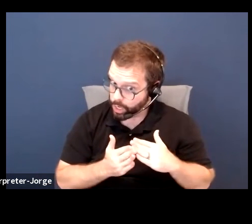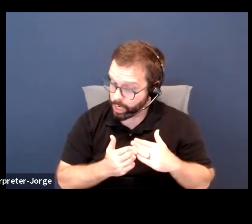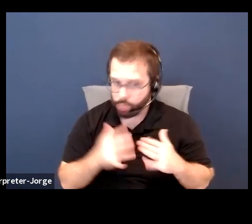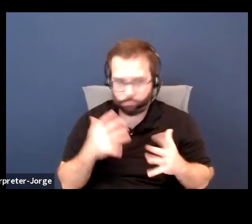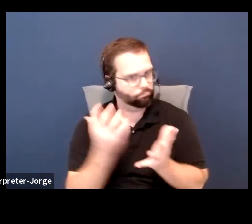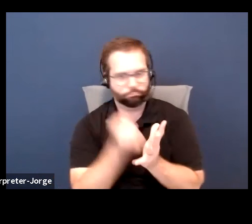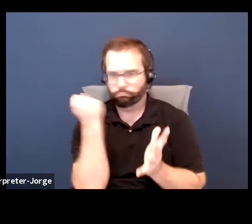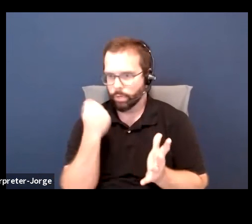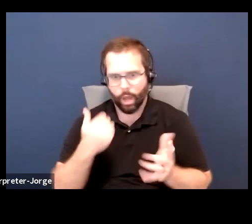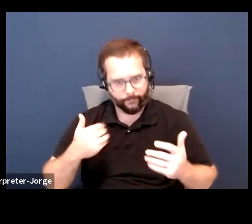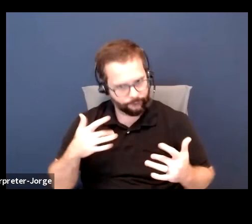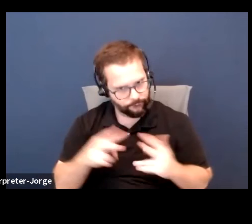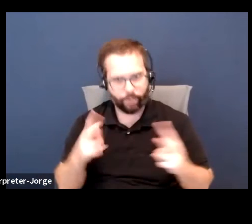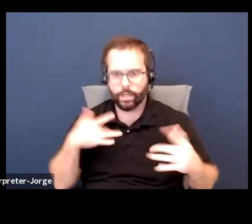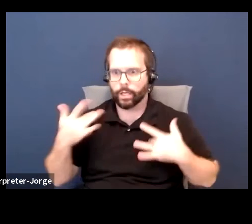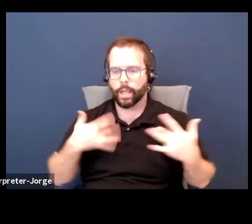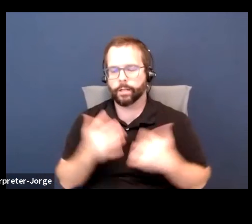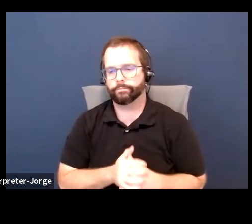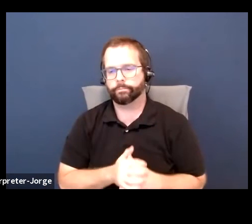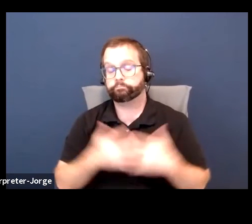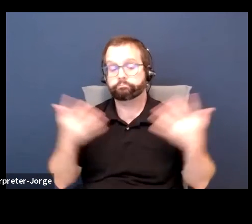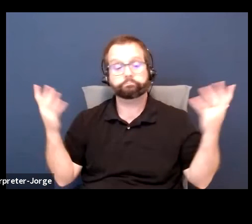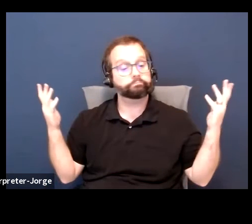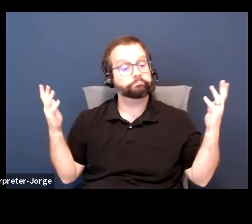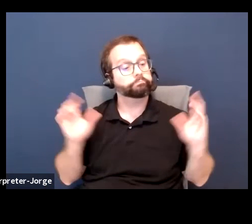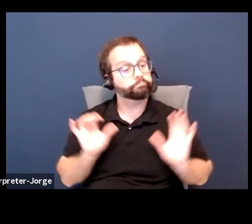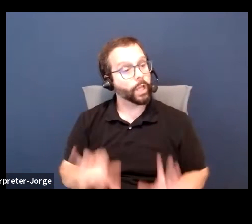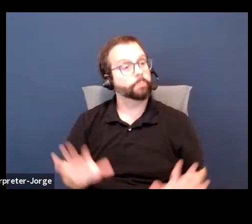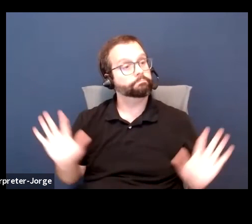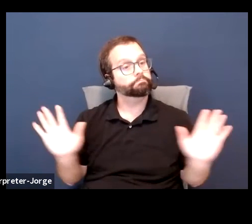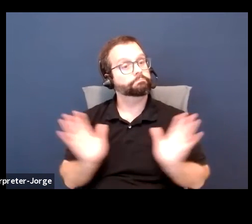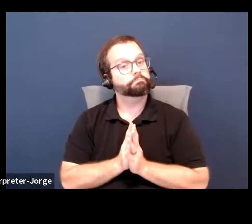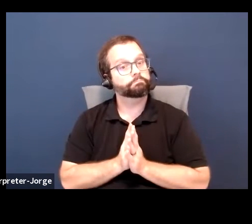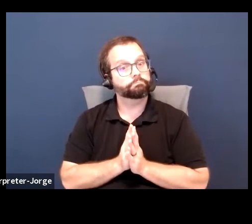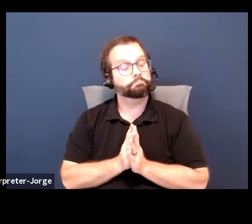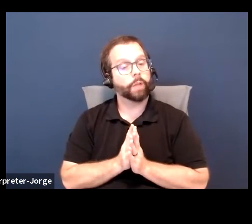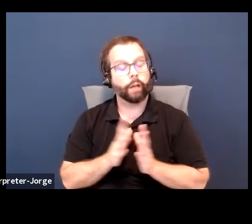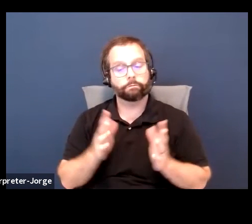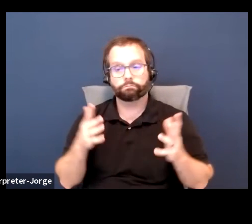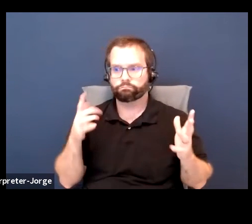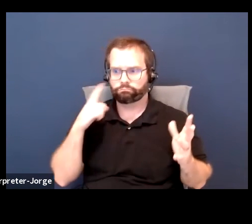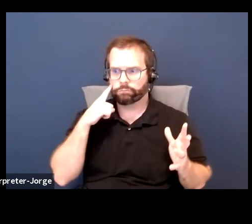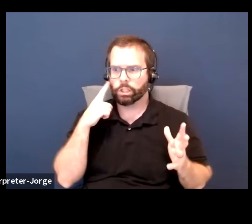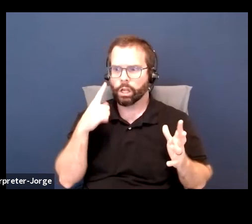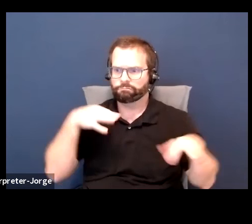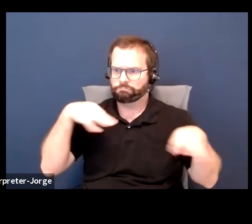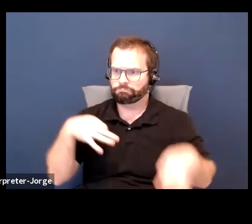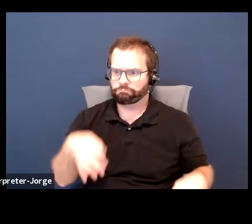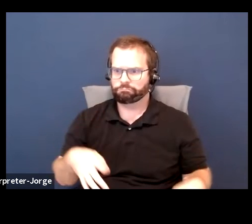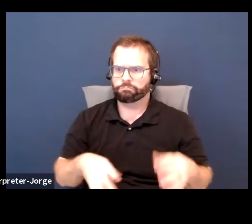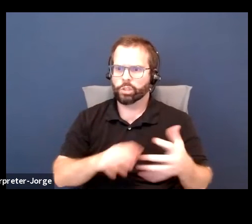that, you know, we'll open it up to additional questions. You know, that covers the 6 principles